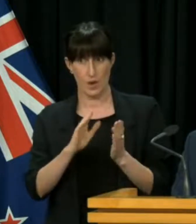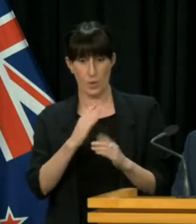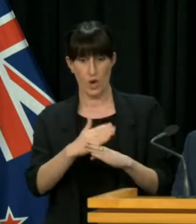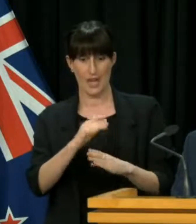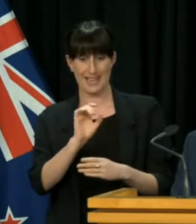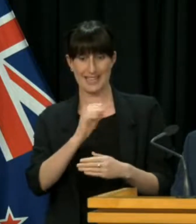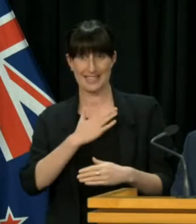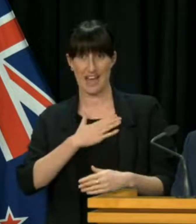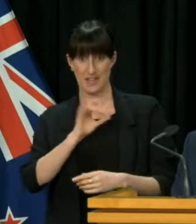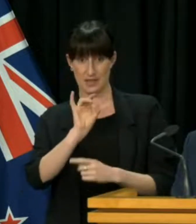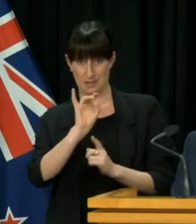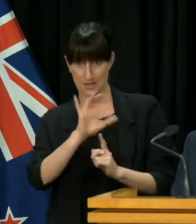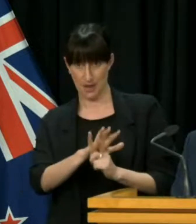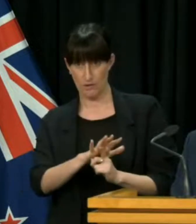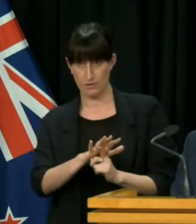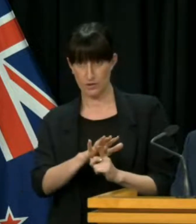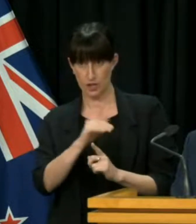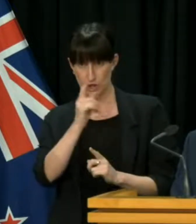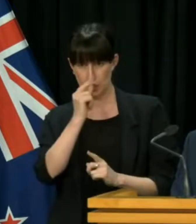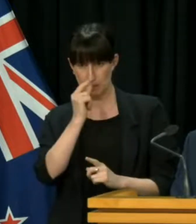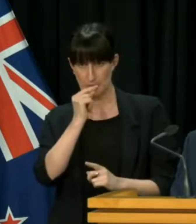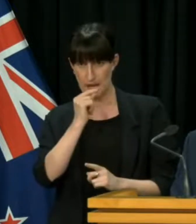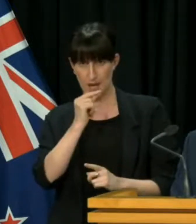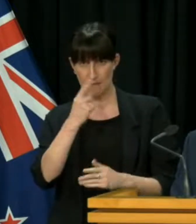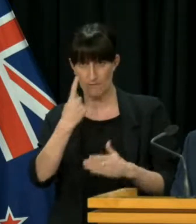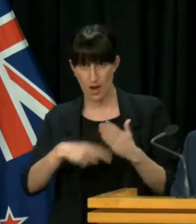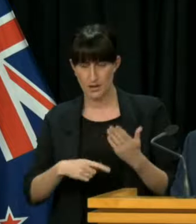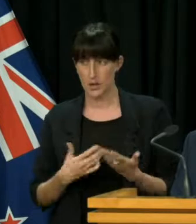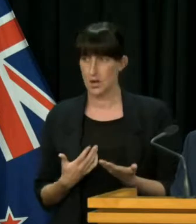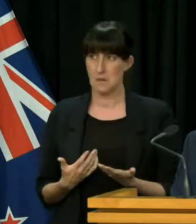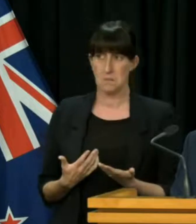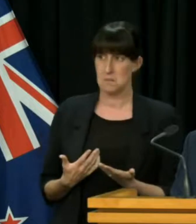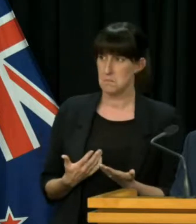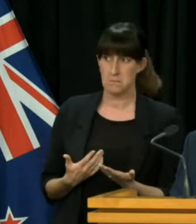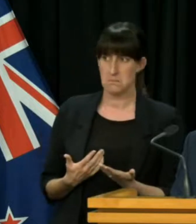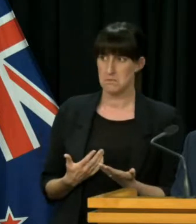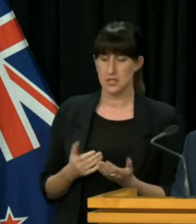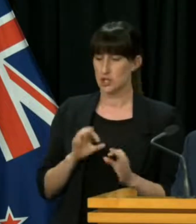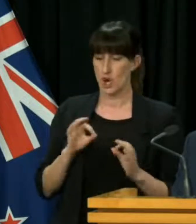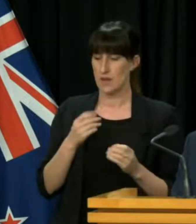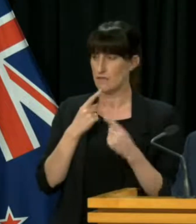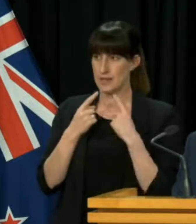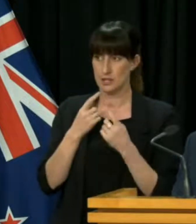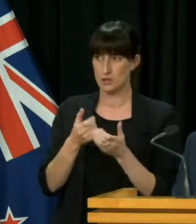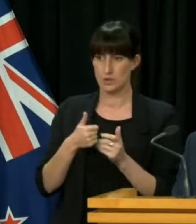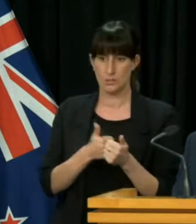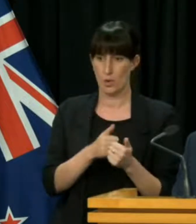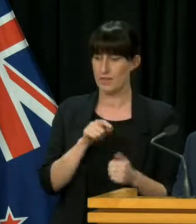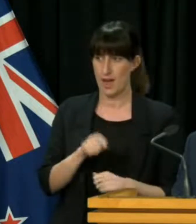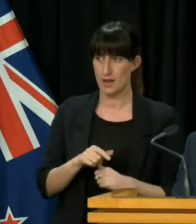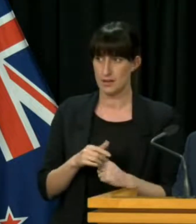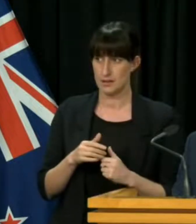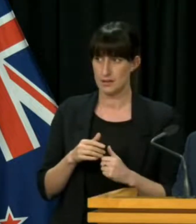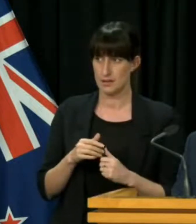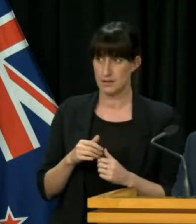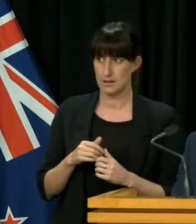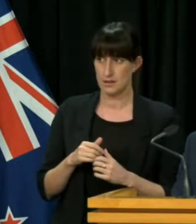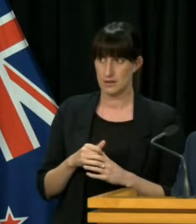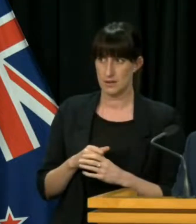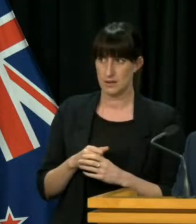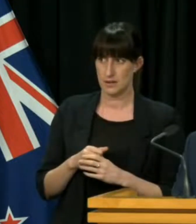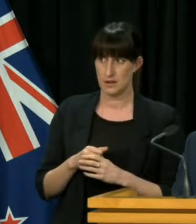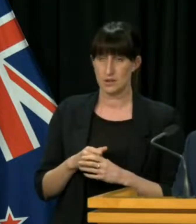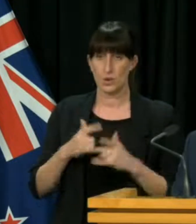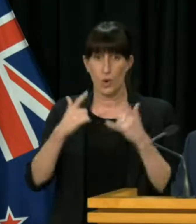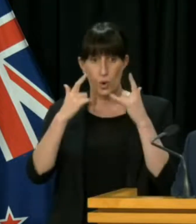that's not on the table at this stage, and there's no information to support that. We'll just have to see what comes out of Supplying that. information to you on whether the audits